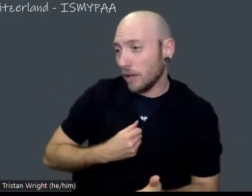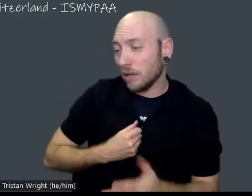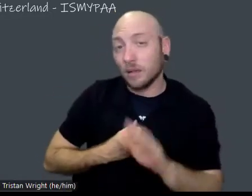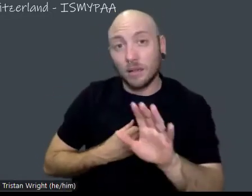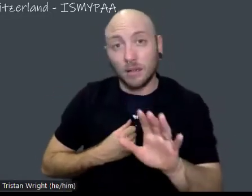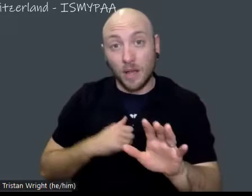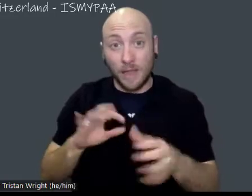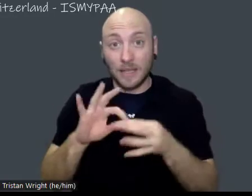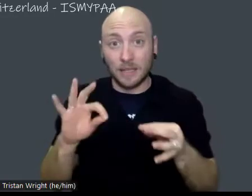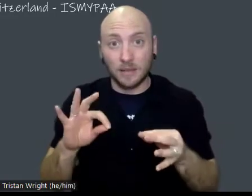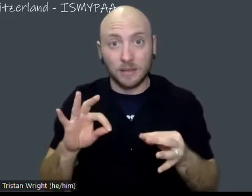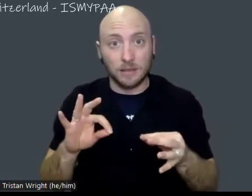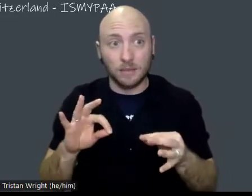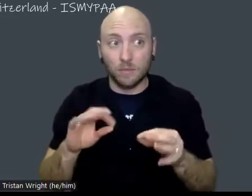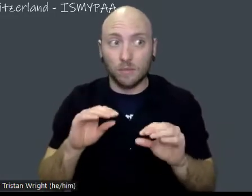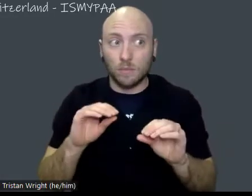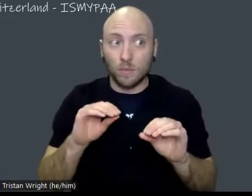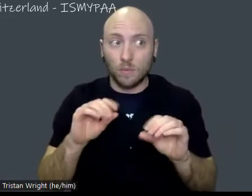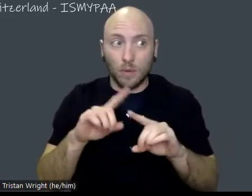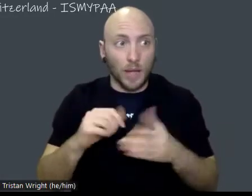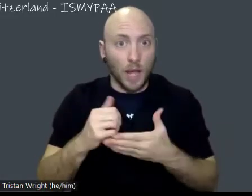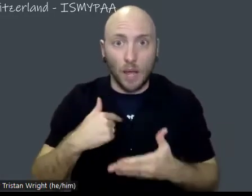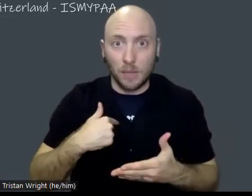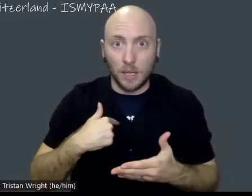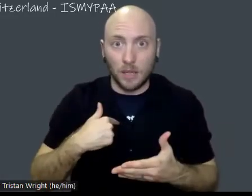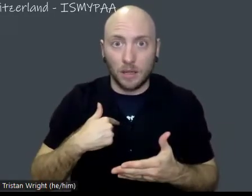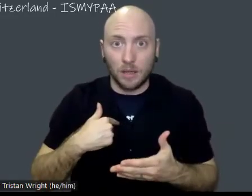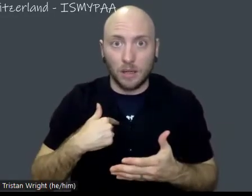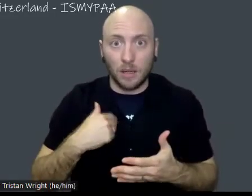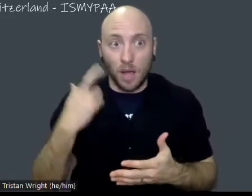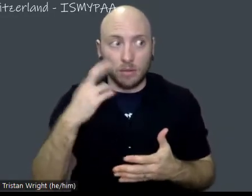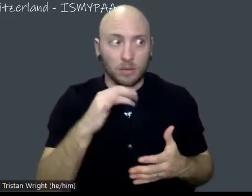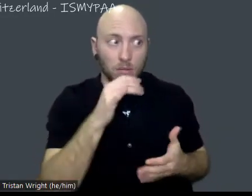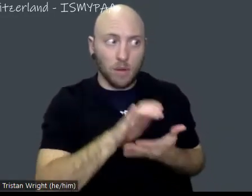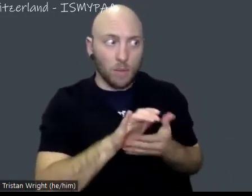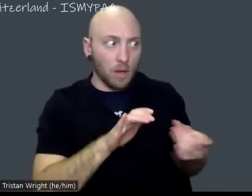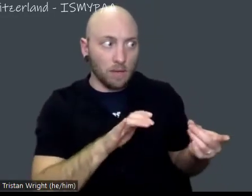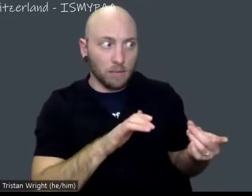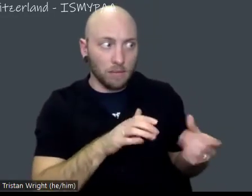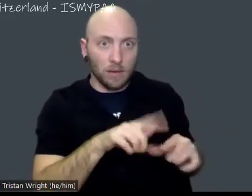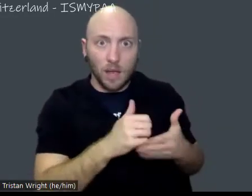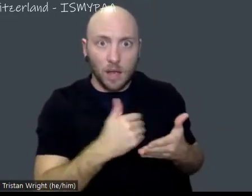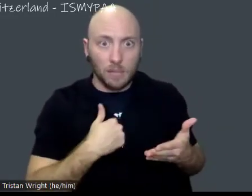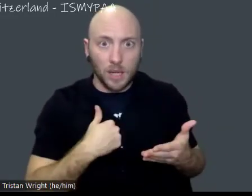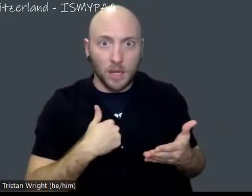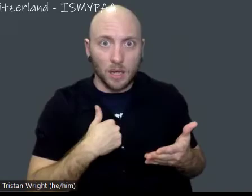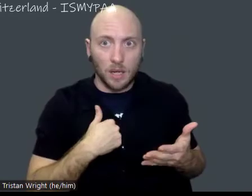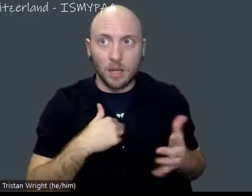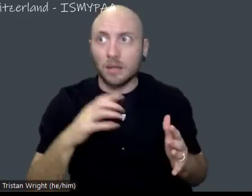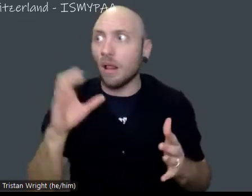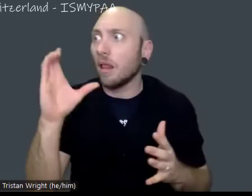contributed to really look for help elsewhere, and where, if not better than in the